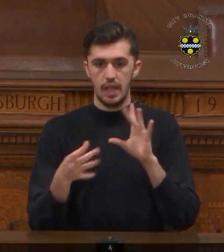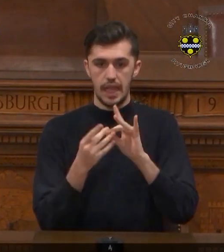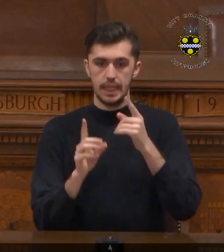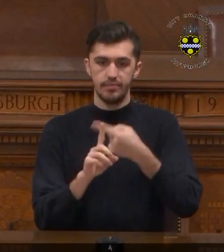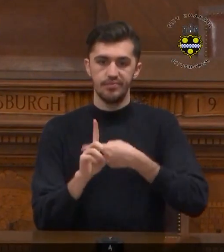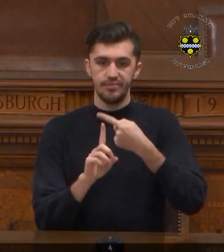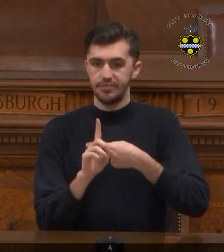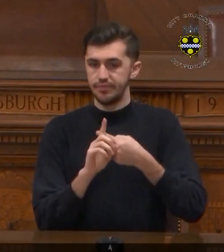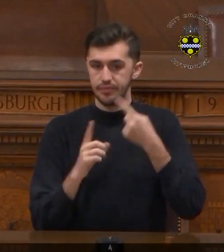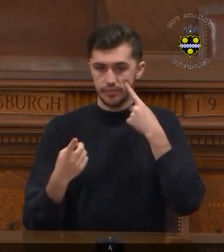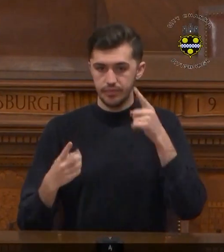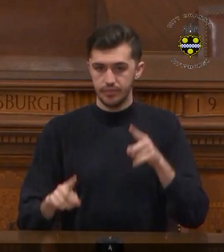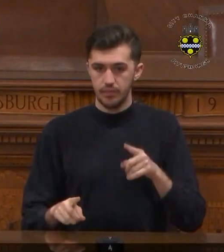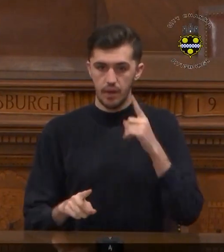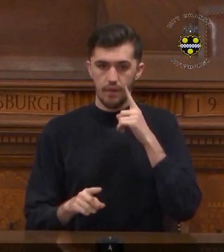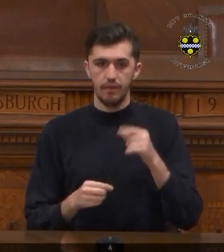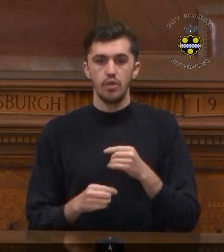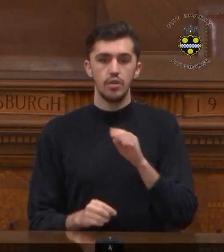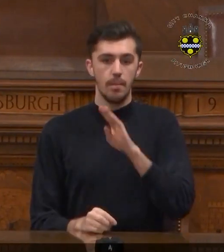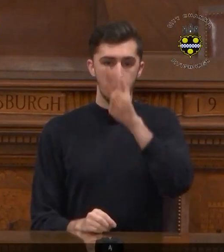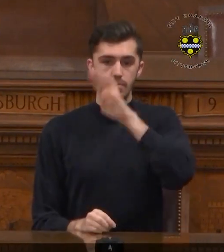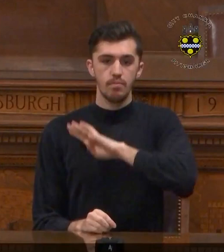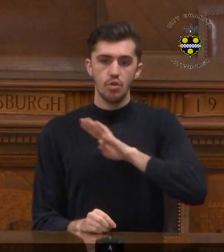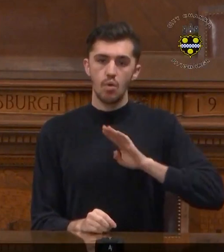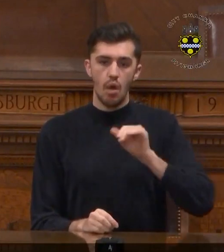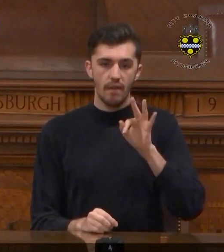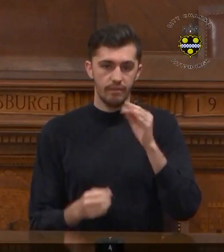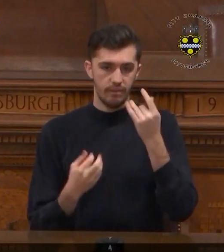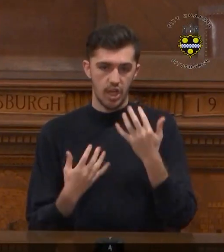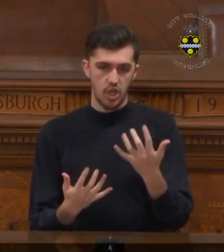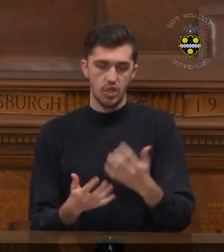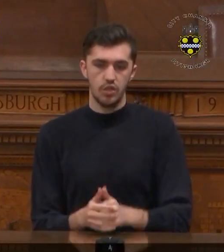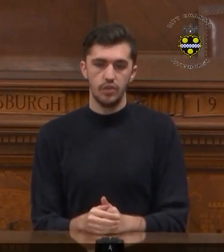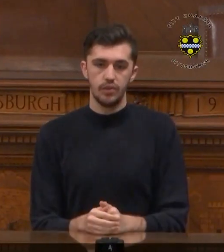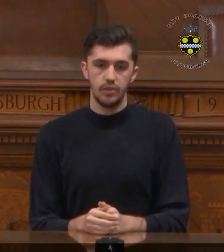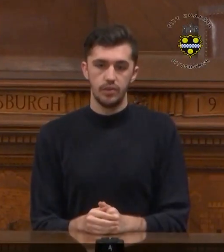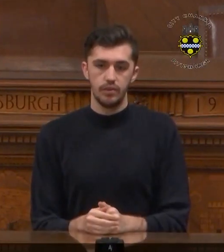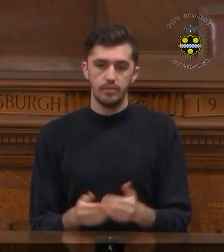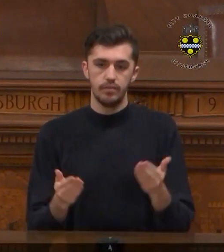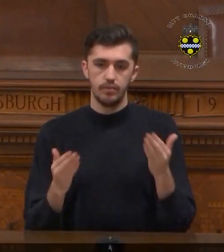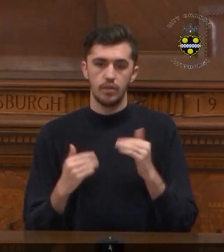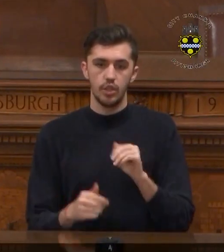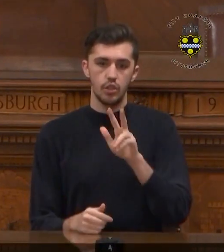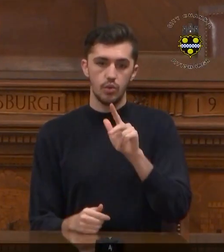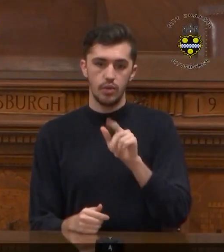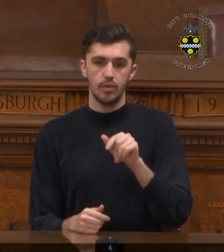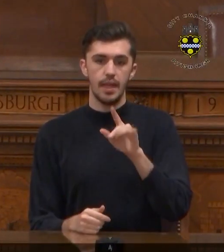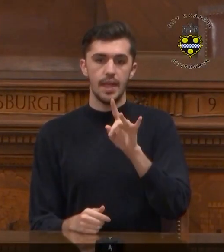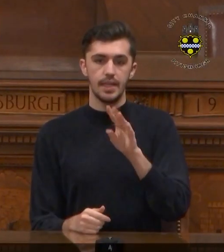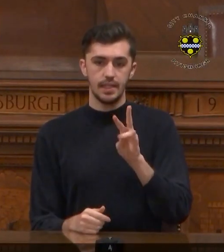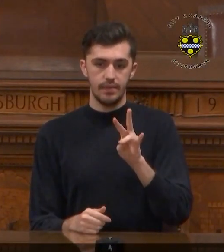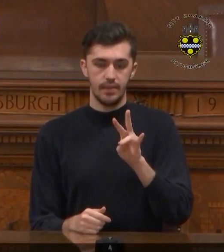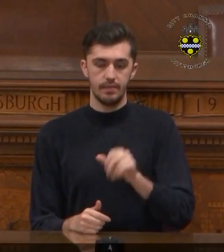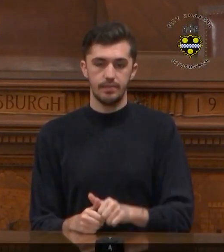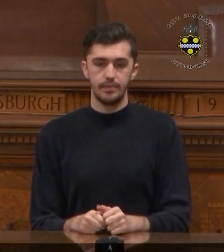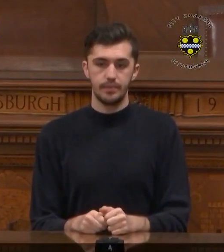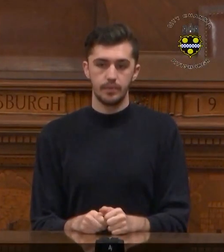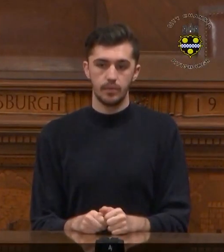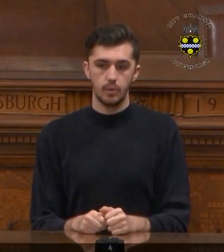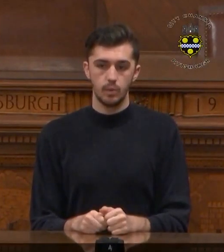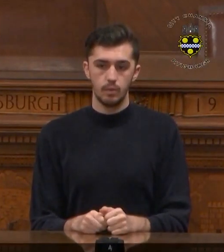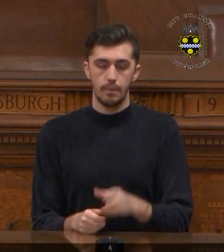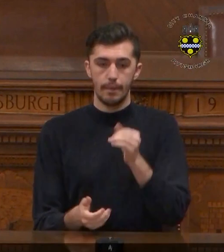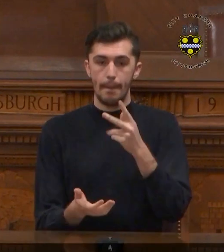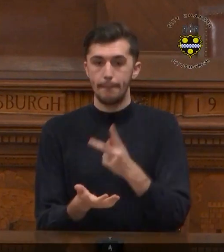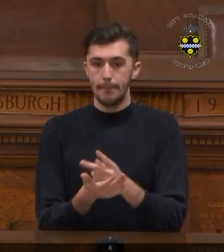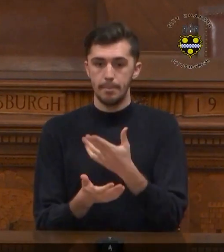for vehicles for the Bureau of Fire. Bill 2387, resolution approving execution